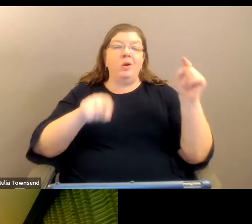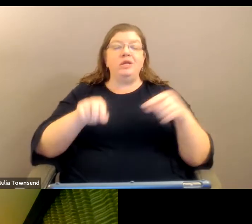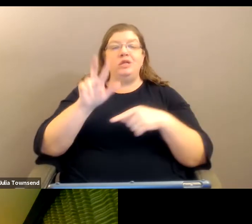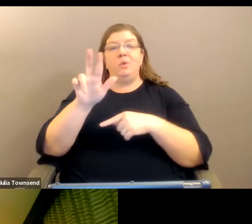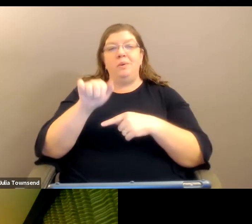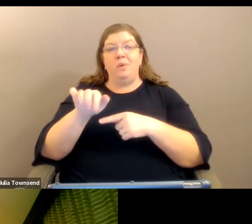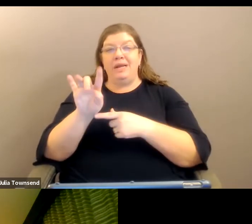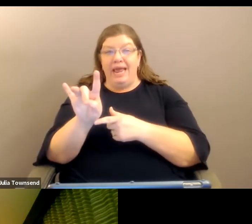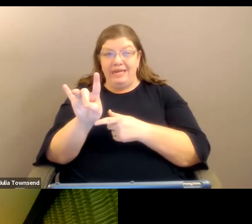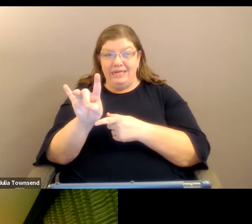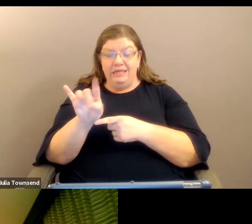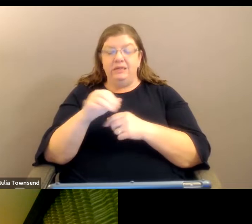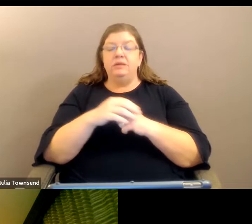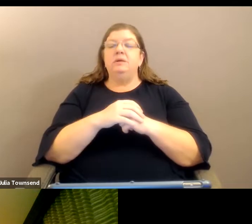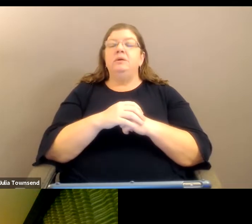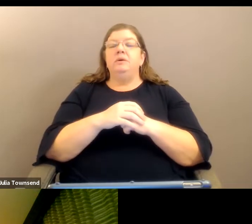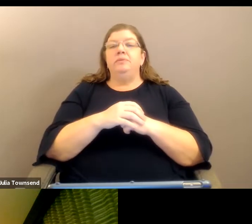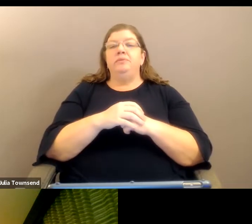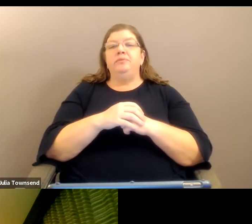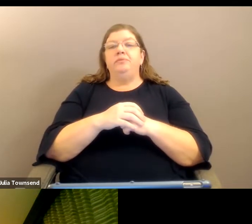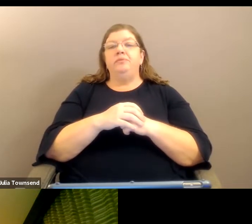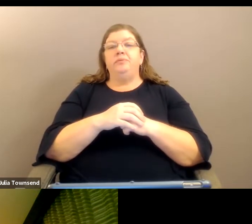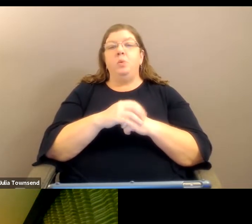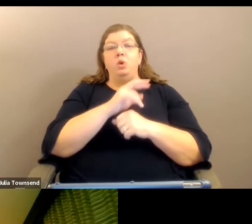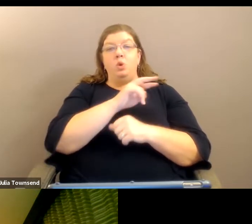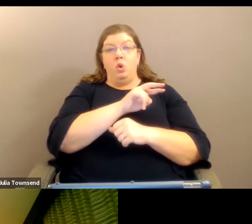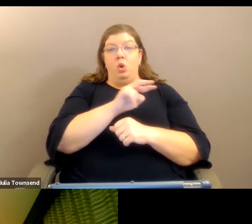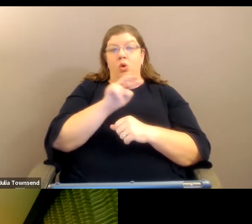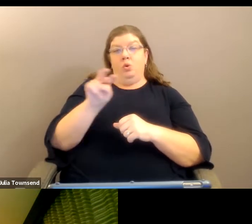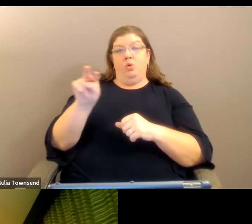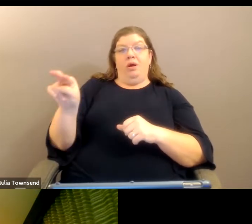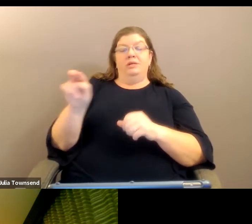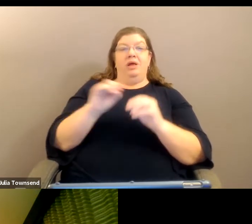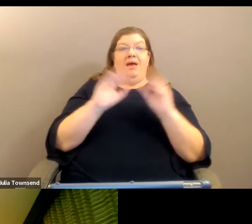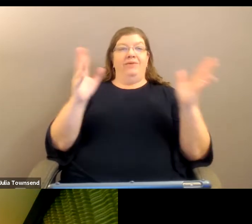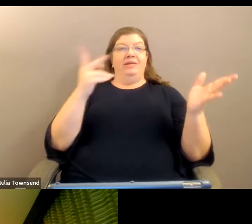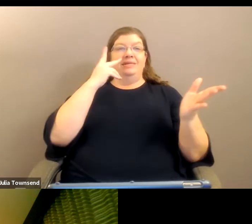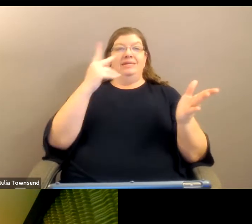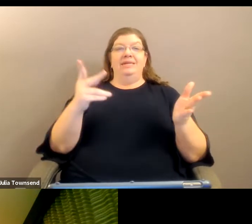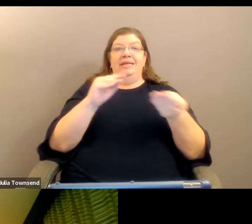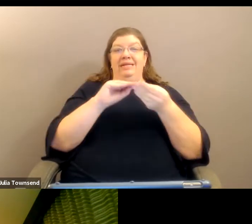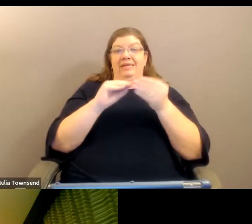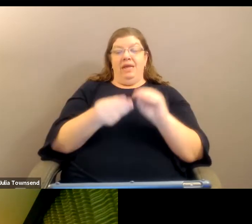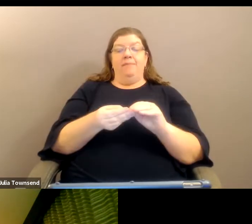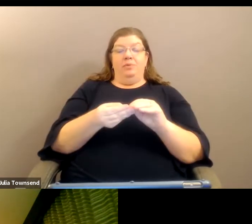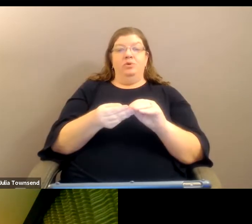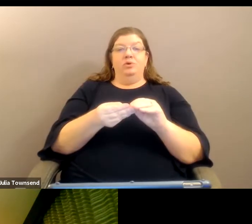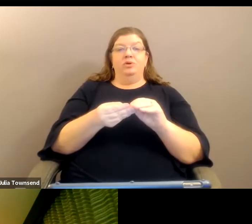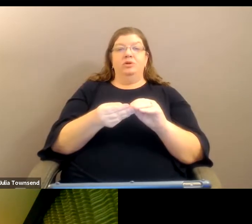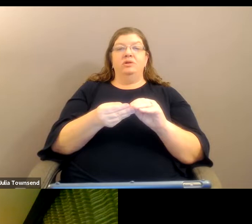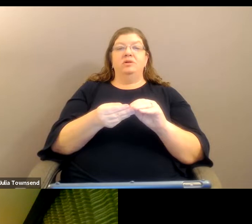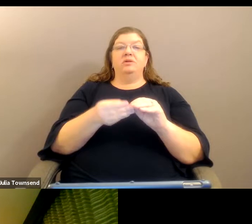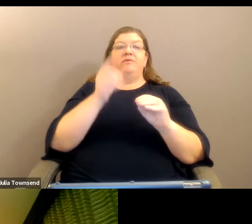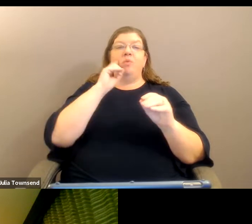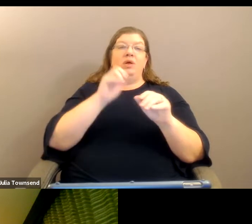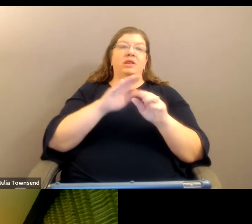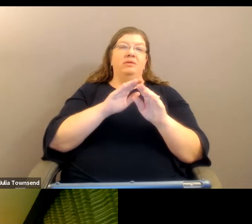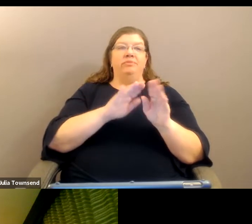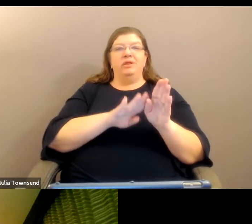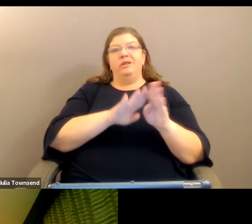3.8. And when you look across, you've obviously seen the numbers for our CVAP spreads there.